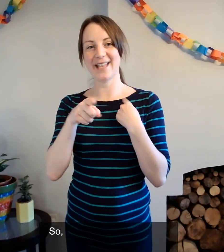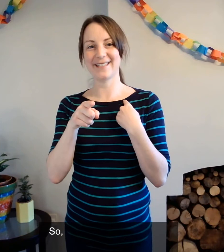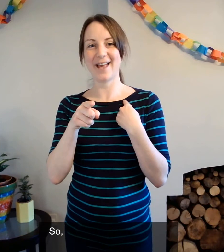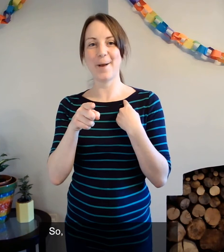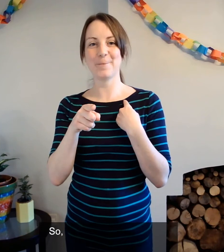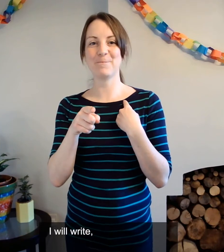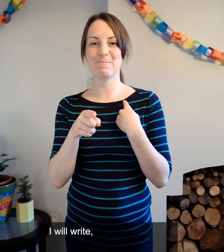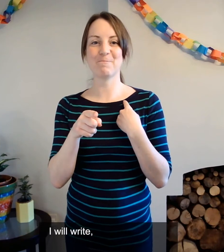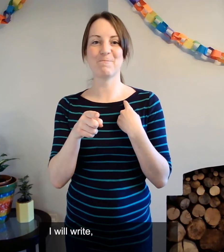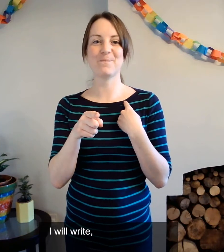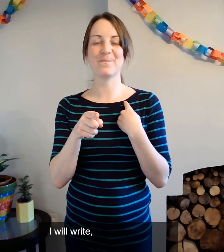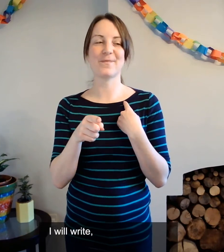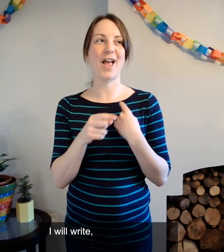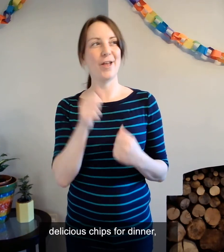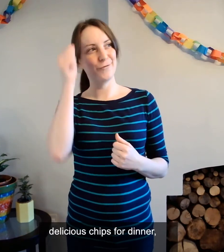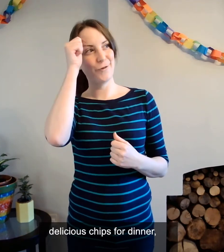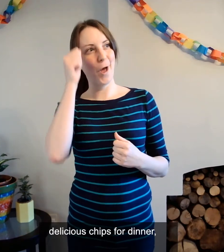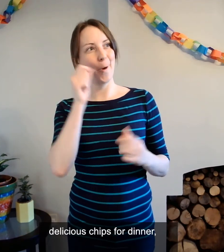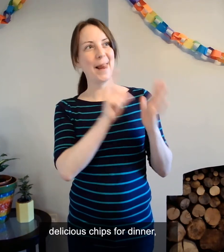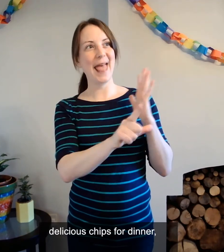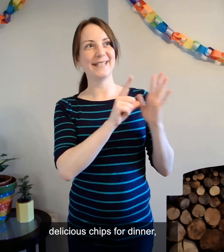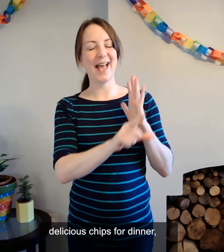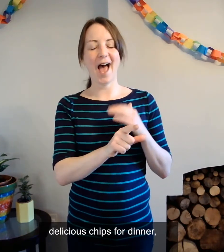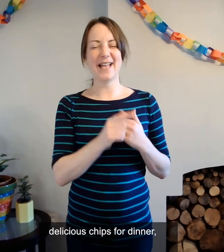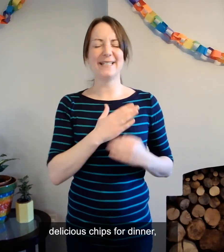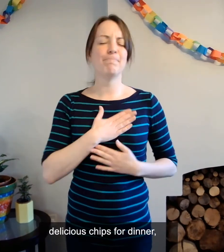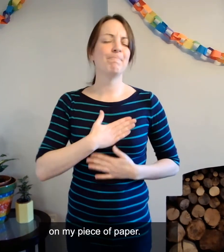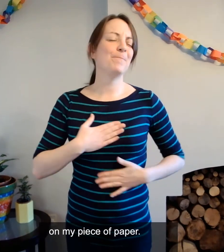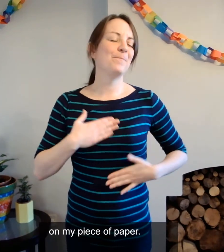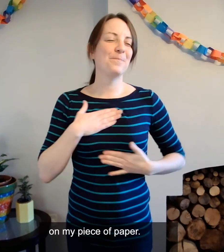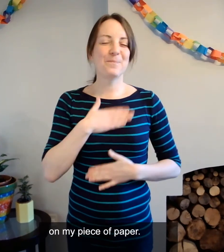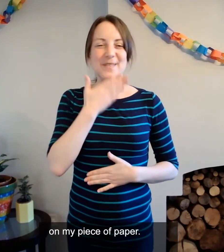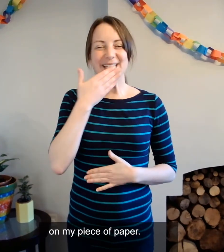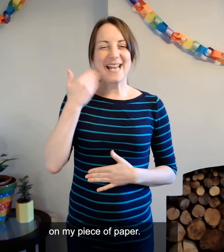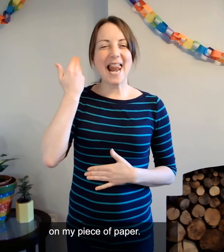So I will write delicious chips for dinner on my piece of paper.